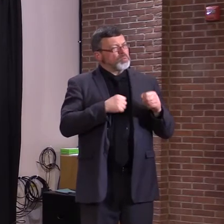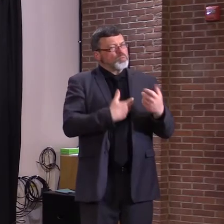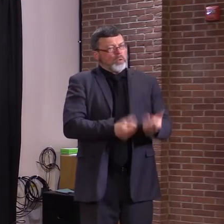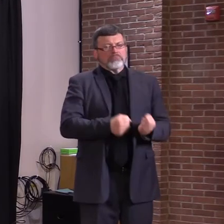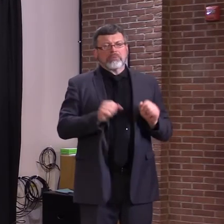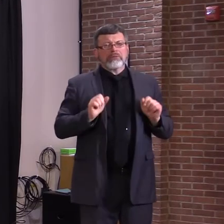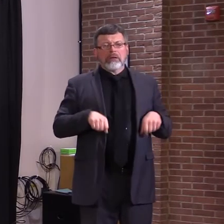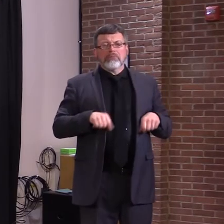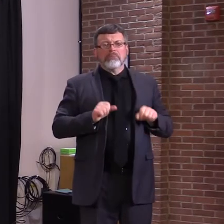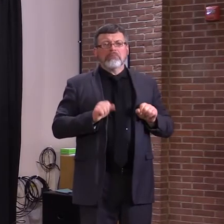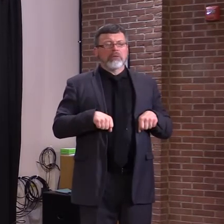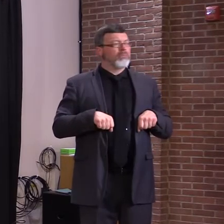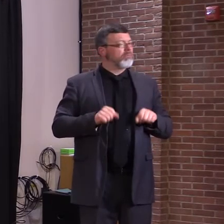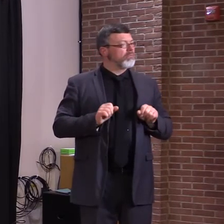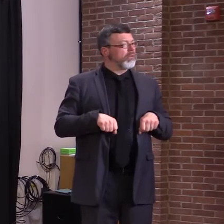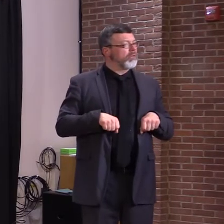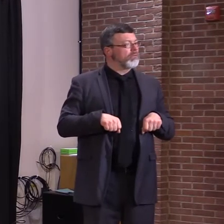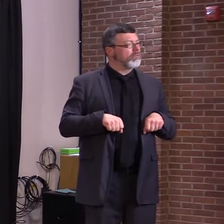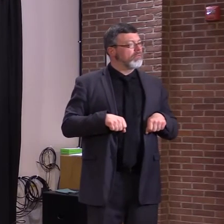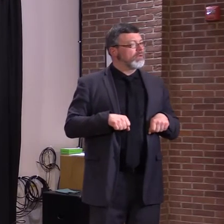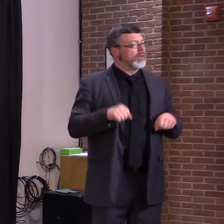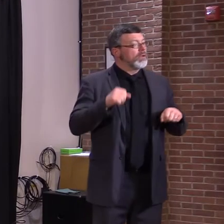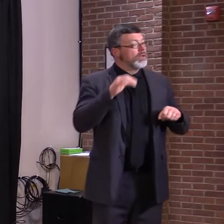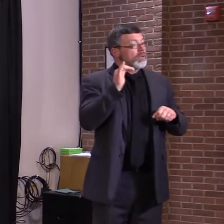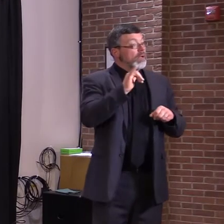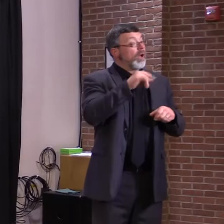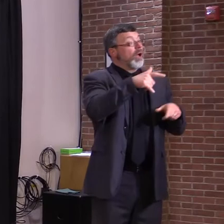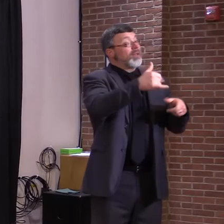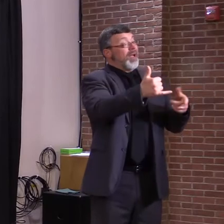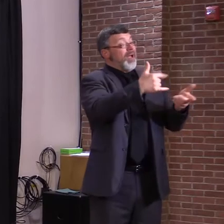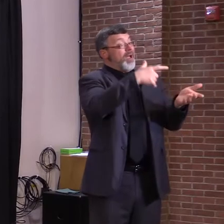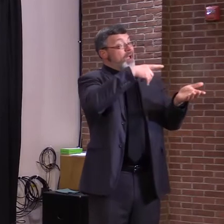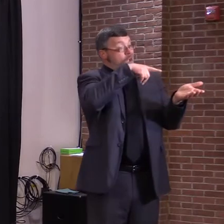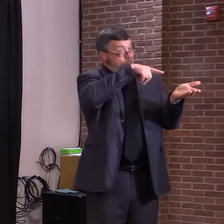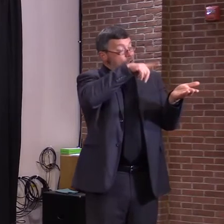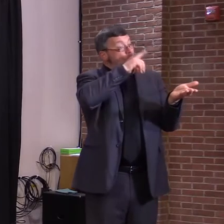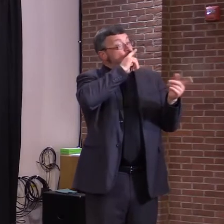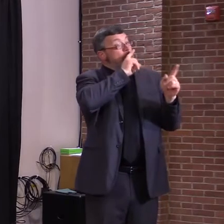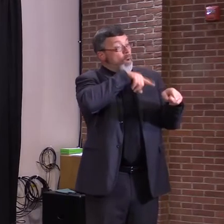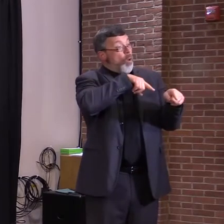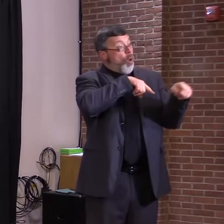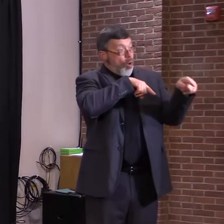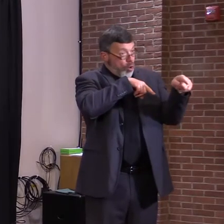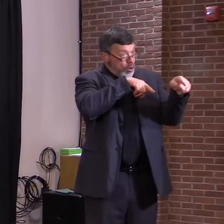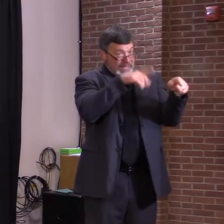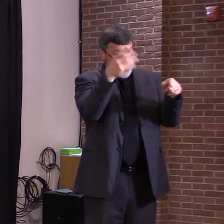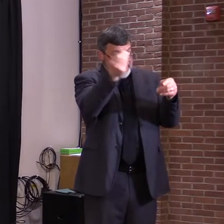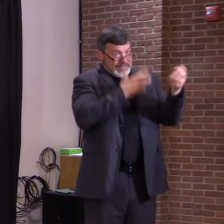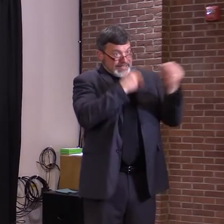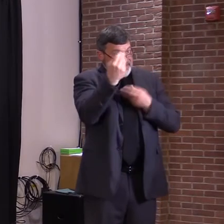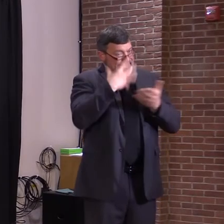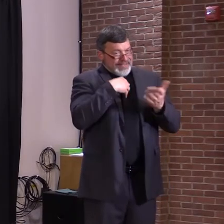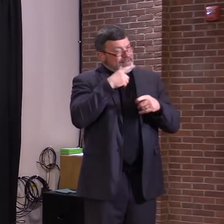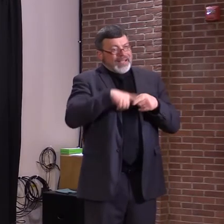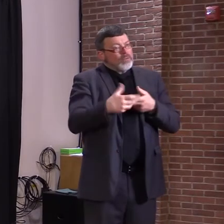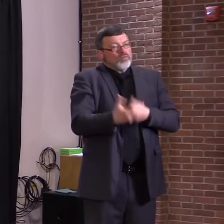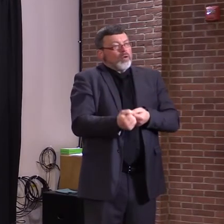community levels were developed, because they factor in case reporting, but also hospitalization.